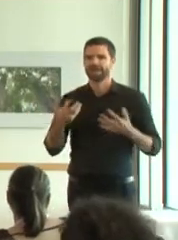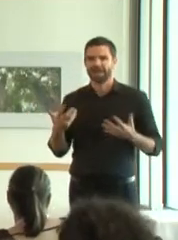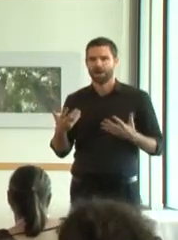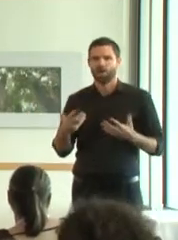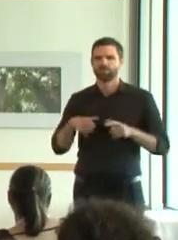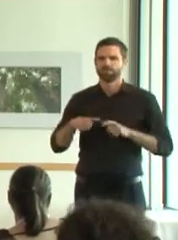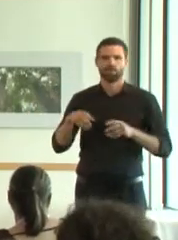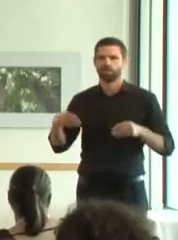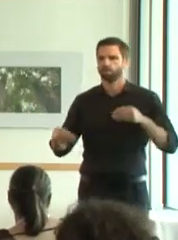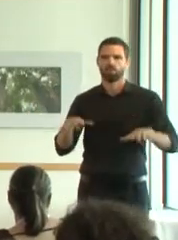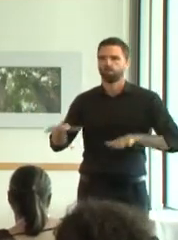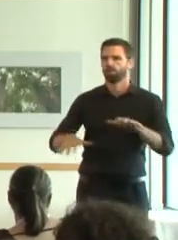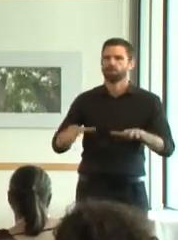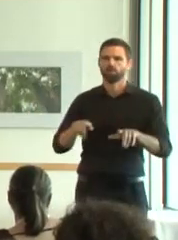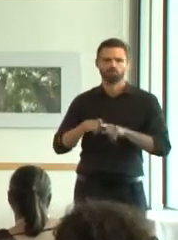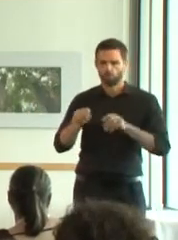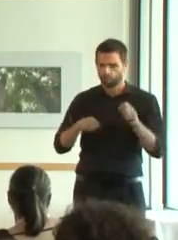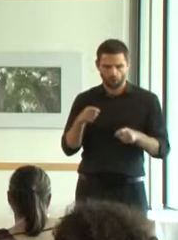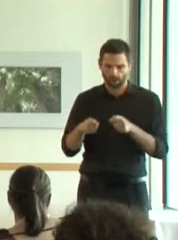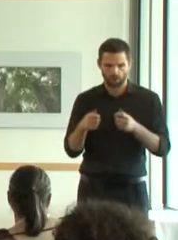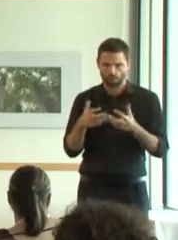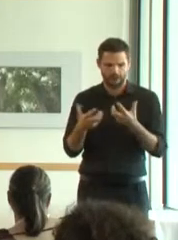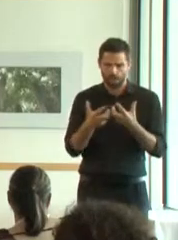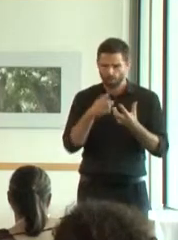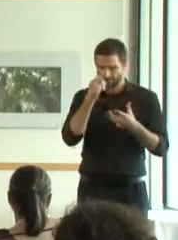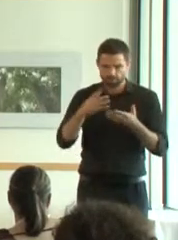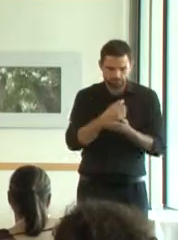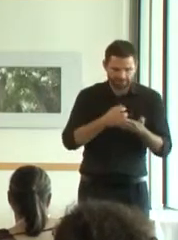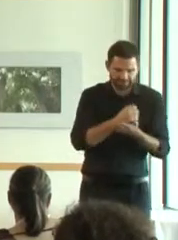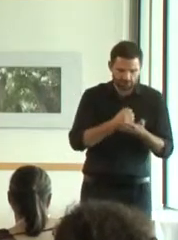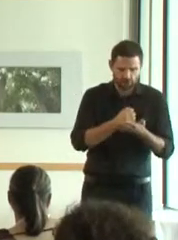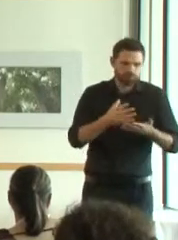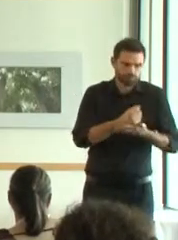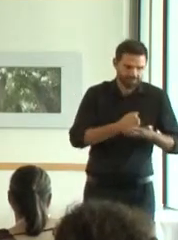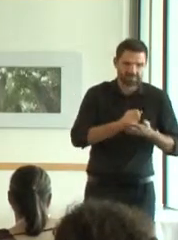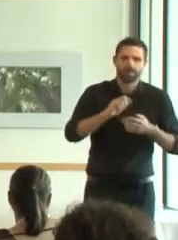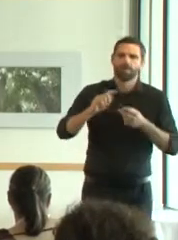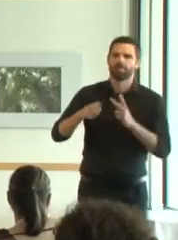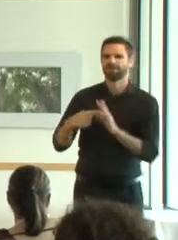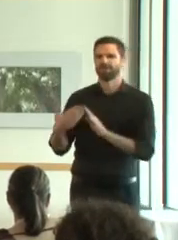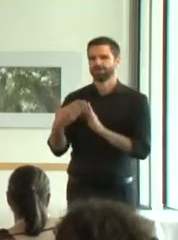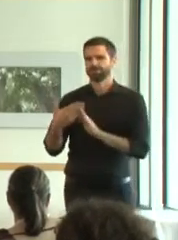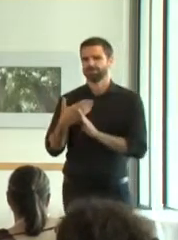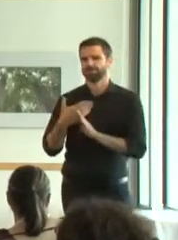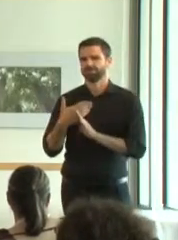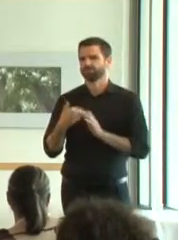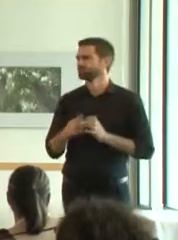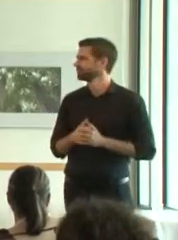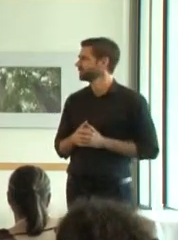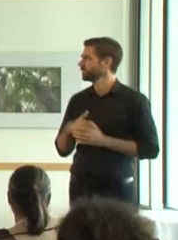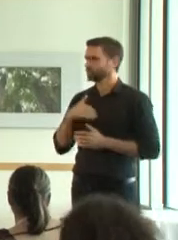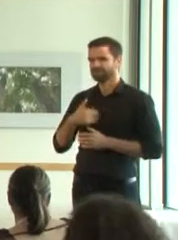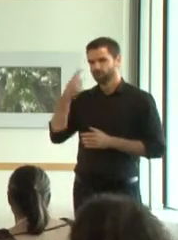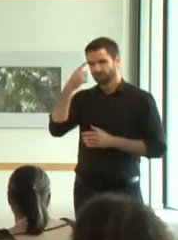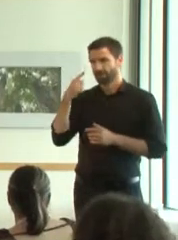where we're trying to figure out how to do all that preservation stuff and access. And I think we need to have a look at this, because the current model